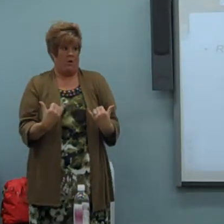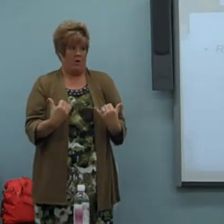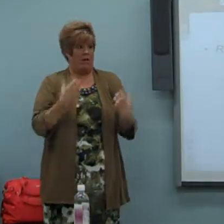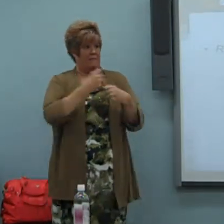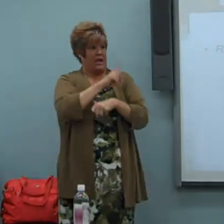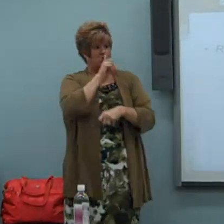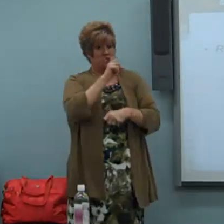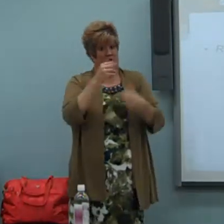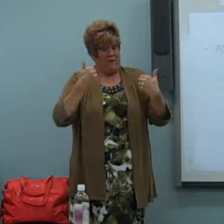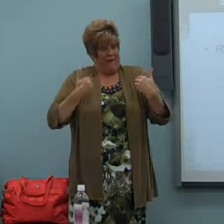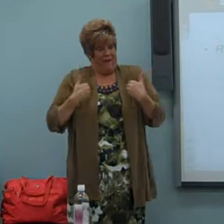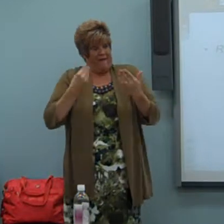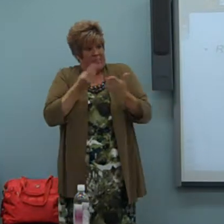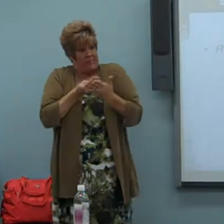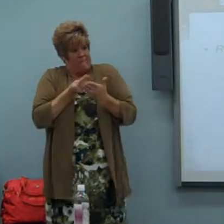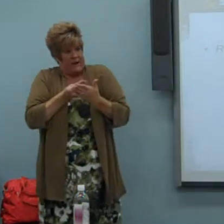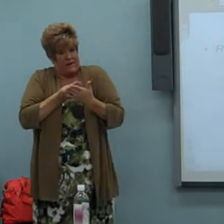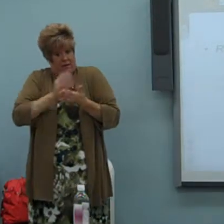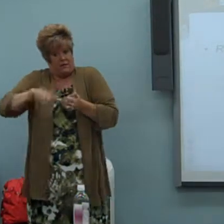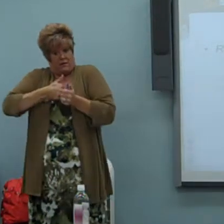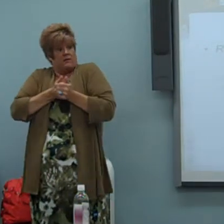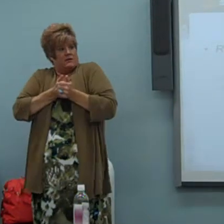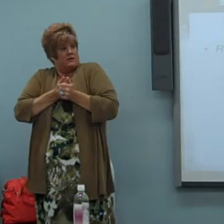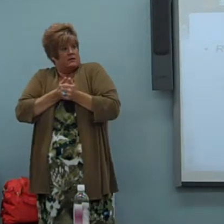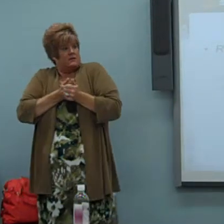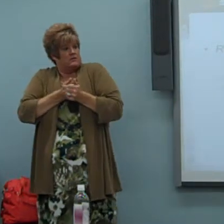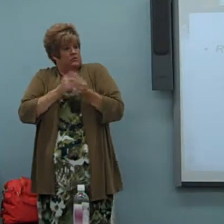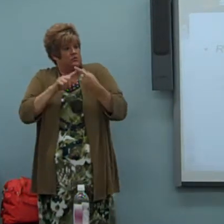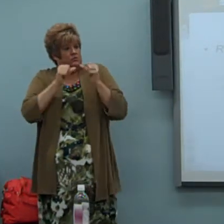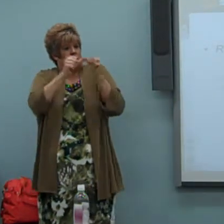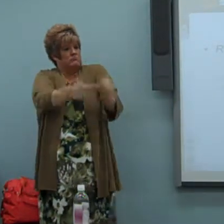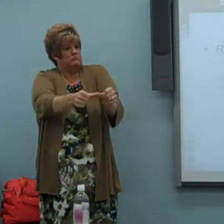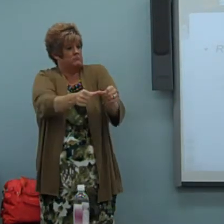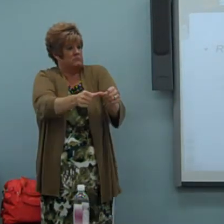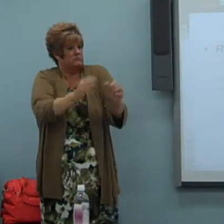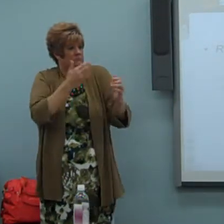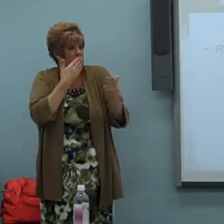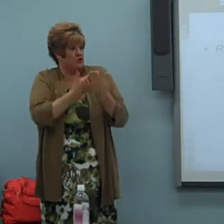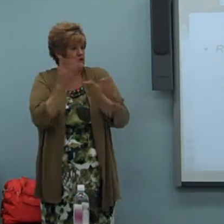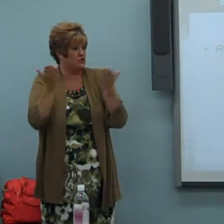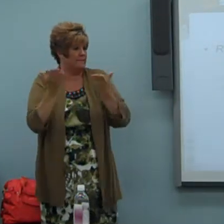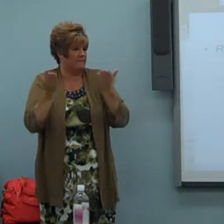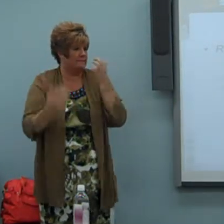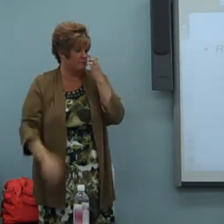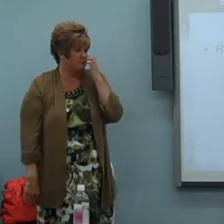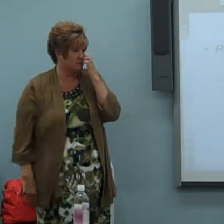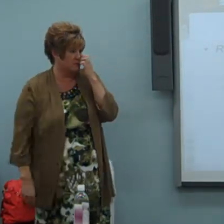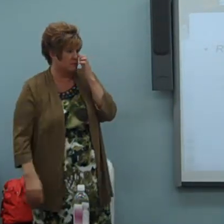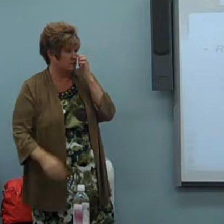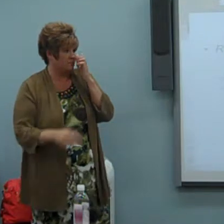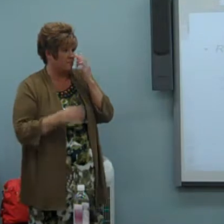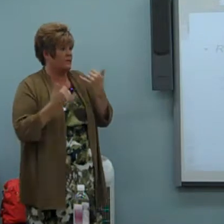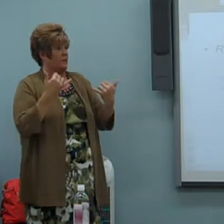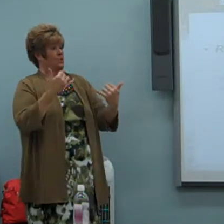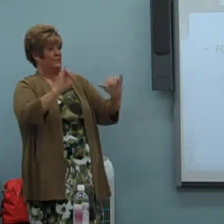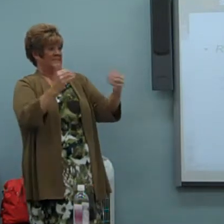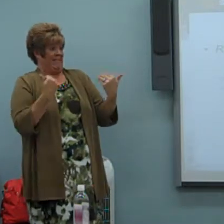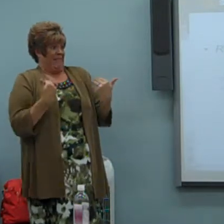lower. So that is what we're doing right now to make sure that we have the money to back up that kind of plan and keep going with the services that we are providing.